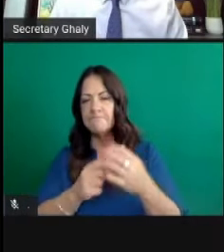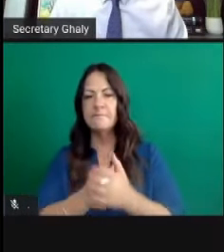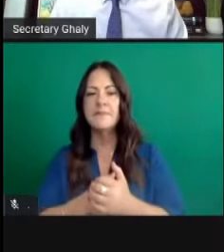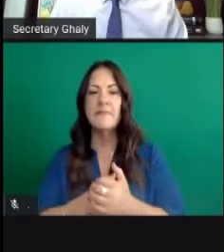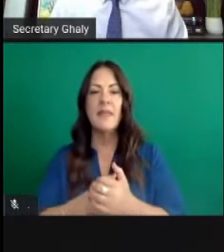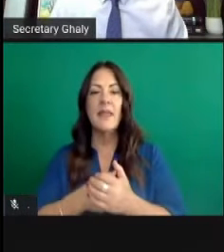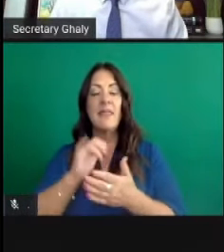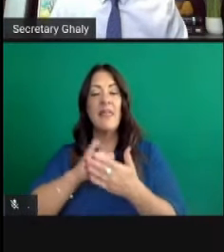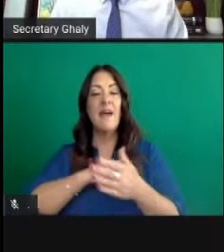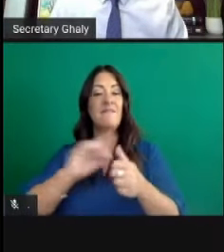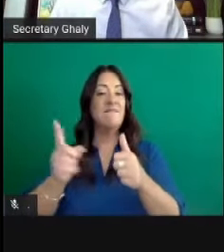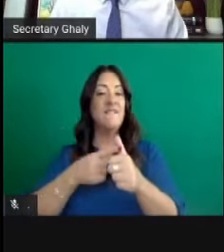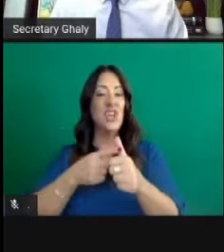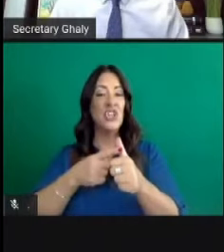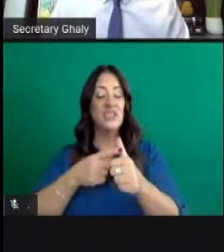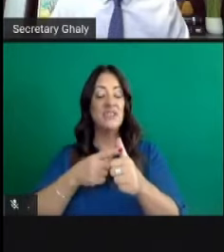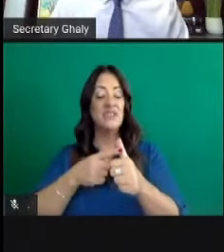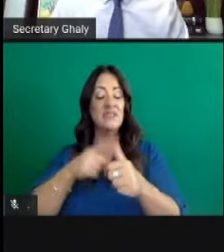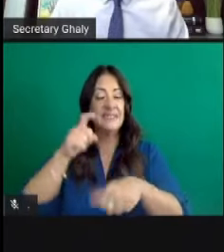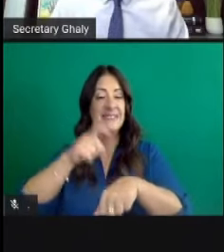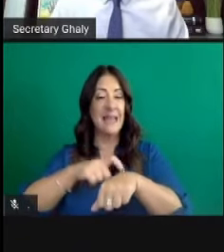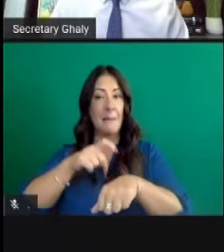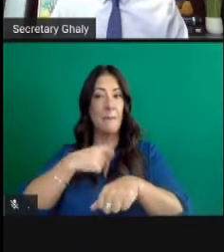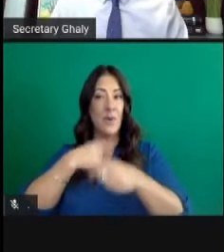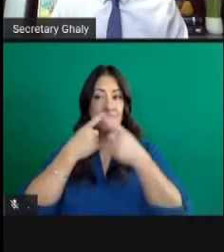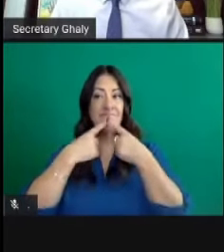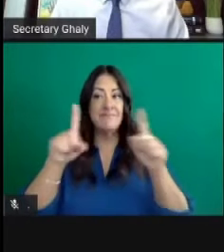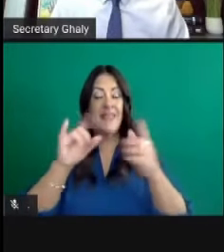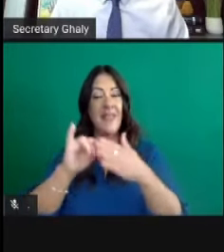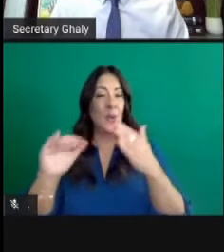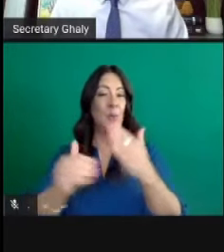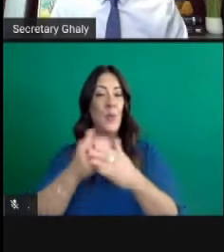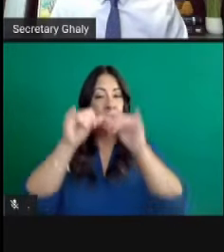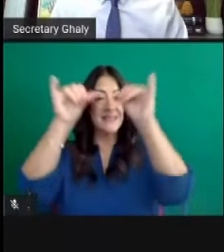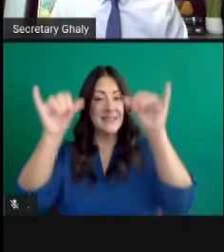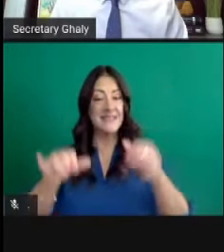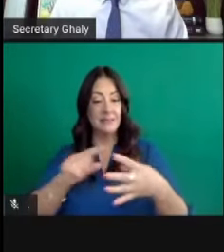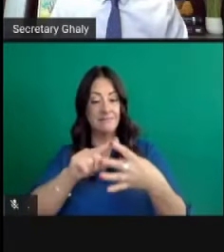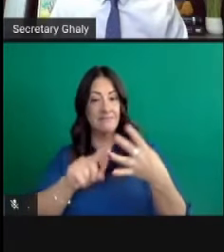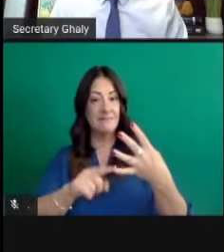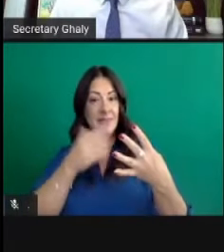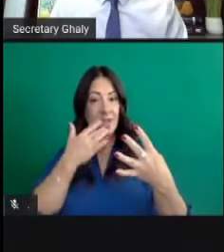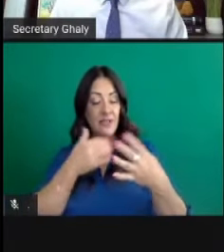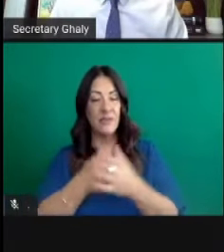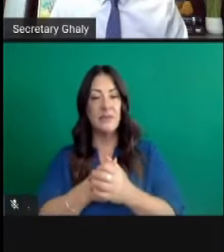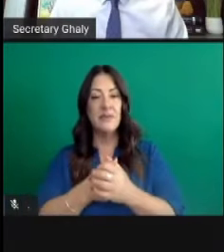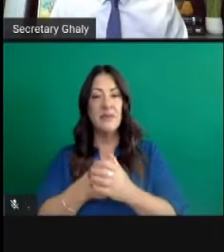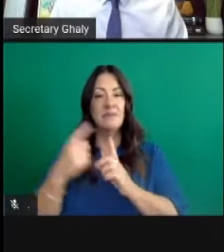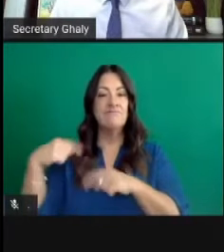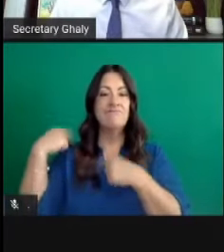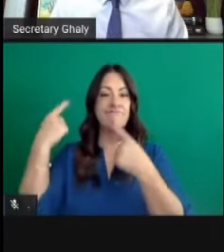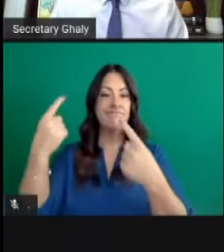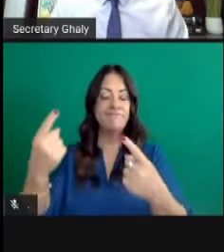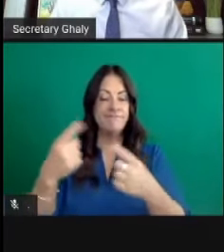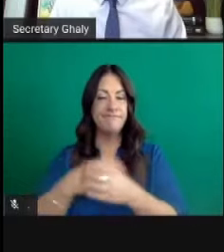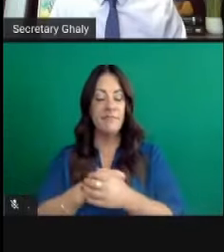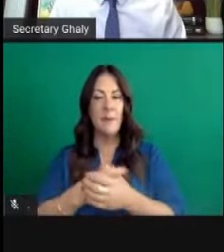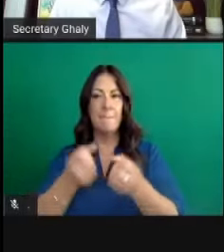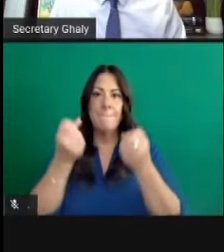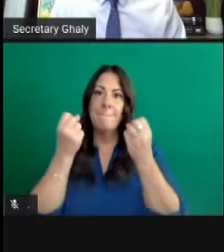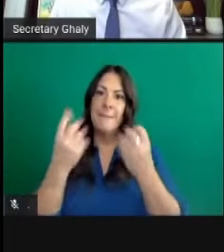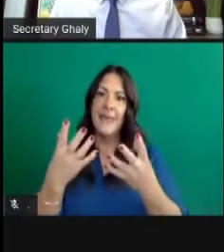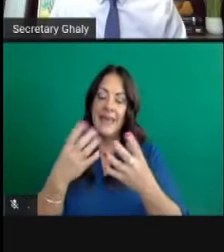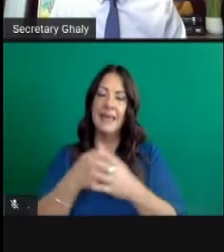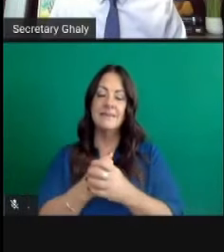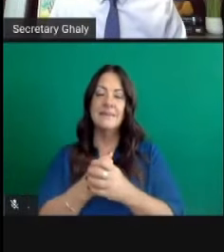tier assignments, we had 38 tiers in widespread, purple, and just 2 in yellow. Today, even